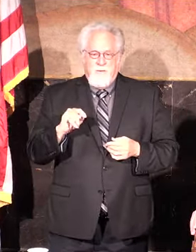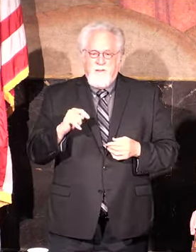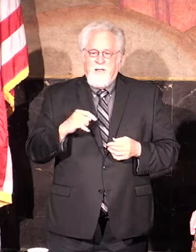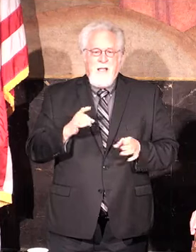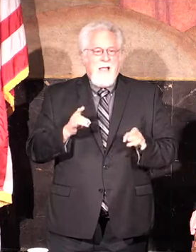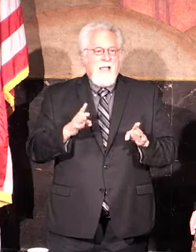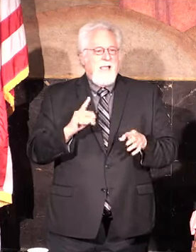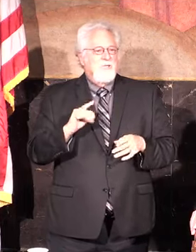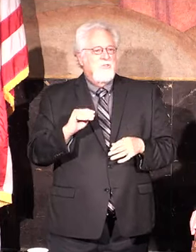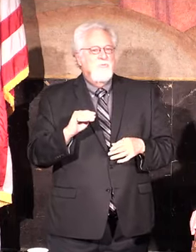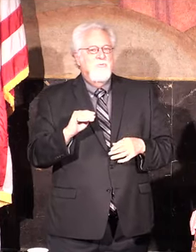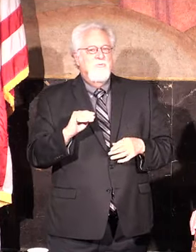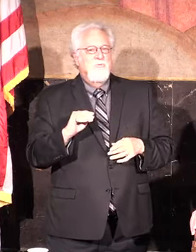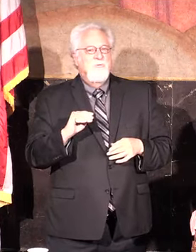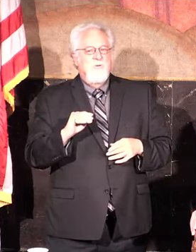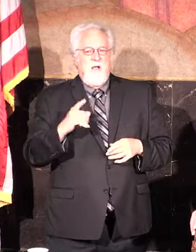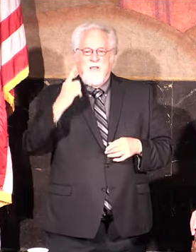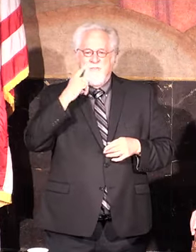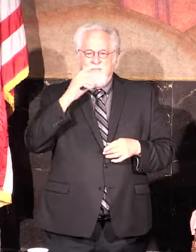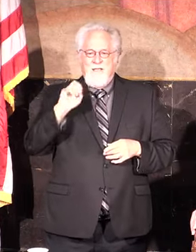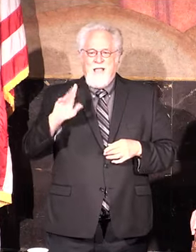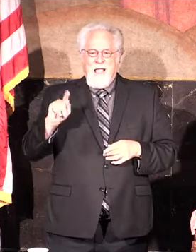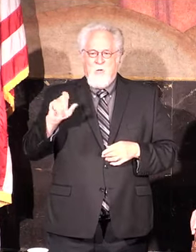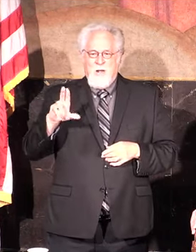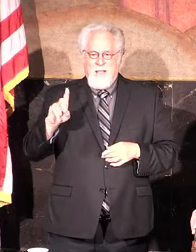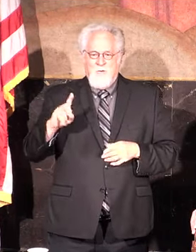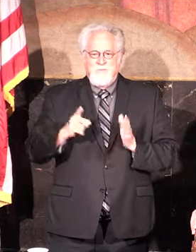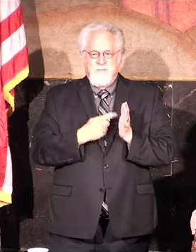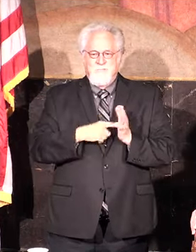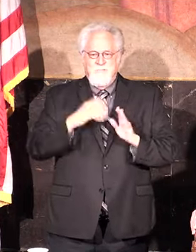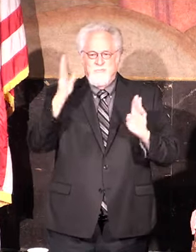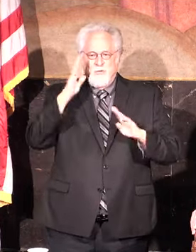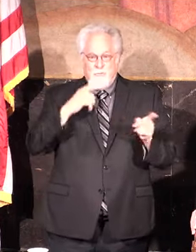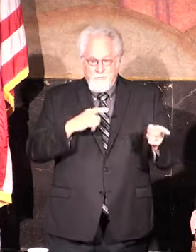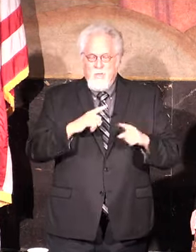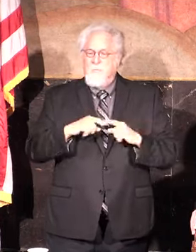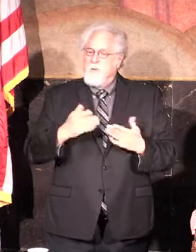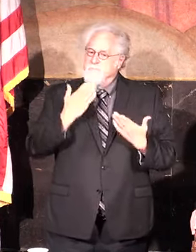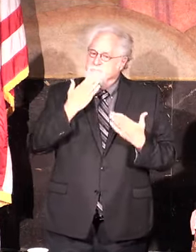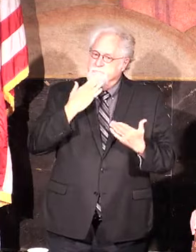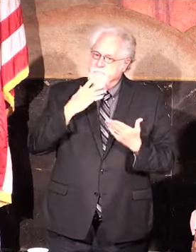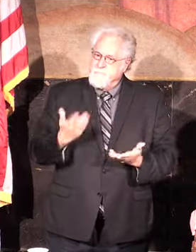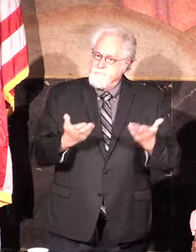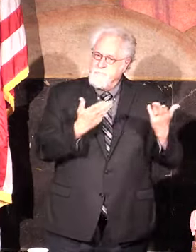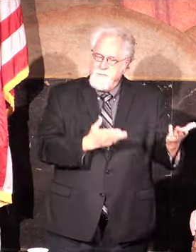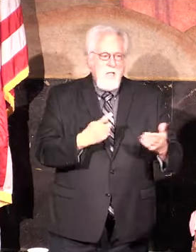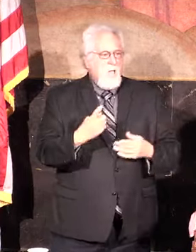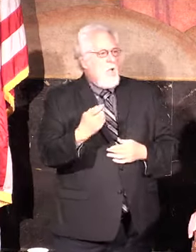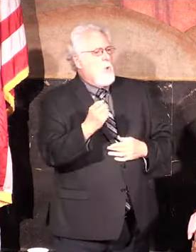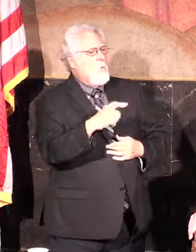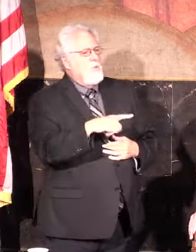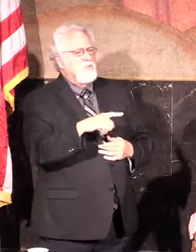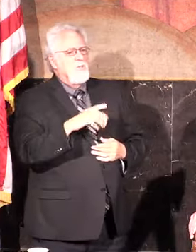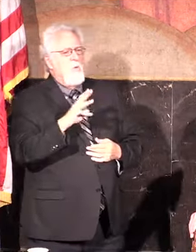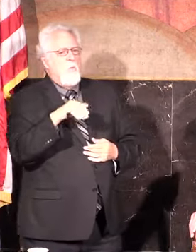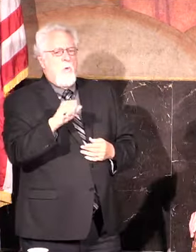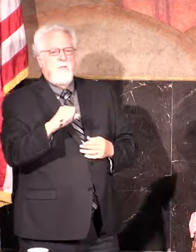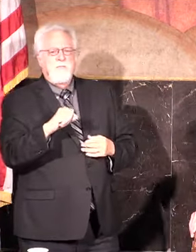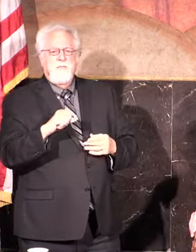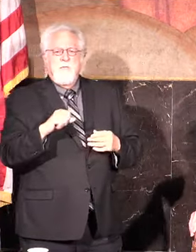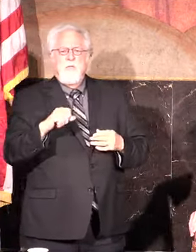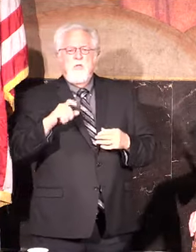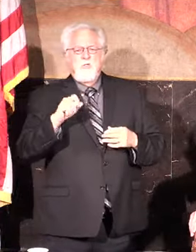to... hate to think out loud, because sometimes you get into trouble, but I appreciate you bringing that up. And the question had to do with